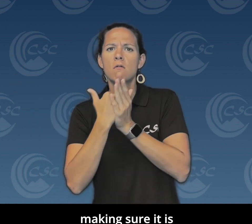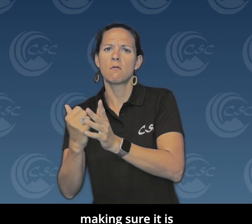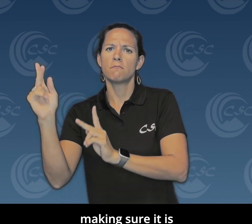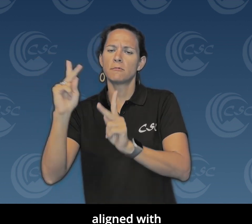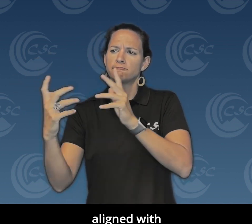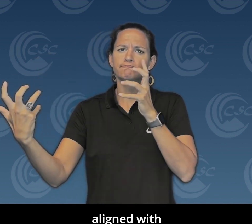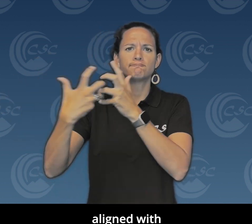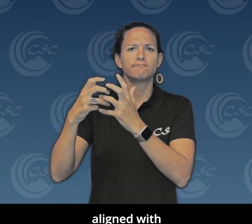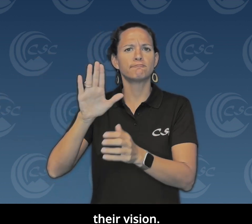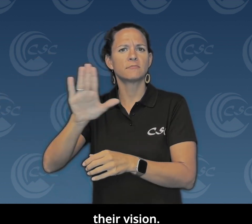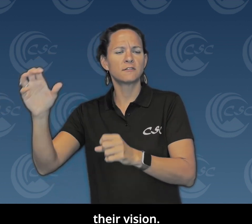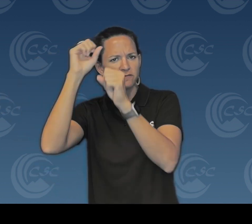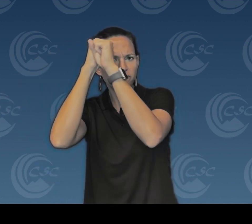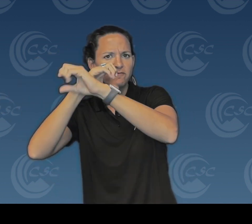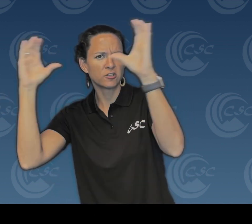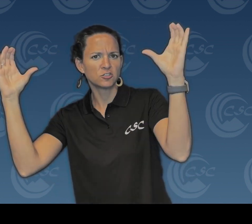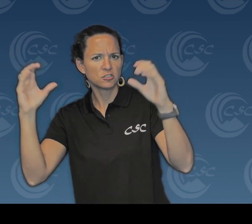it is aligned with their vision.